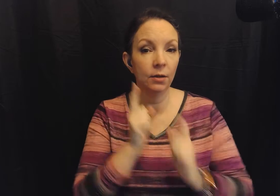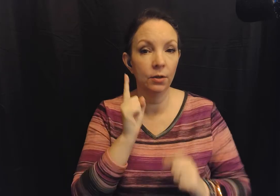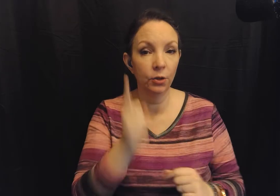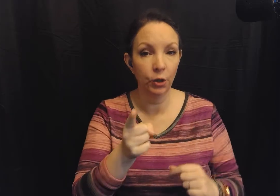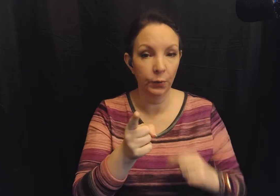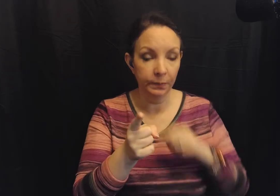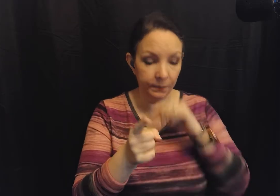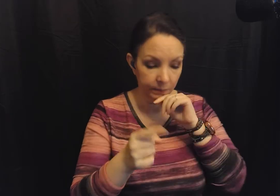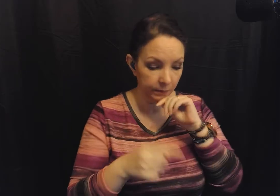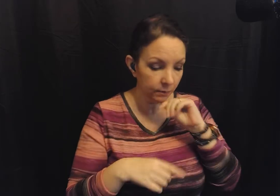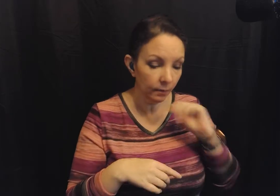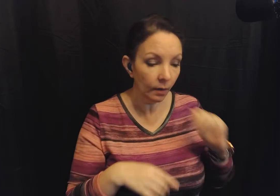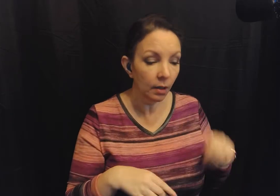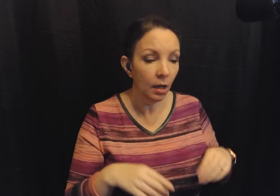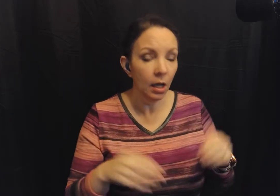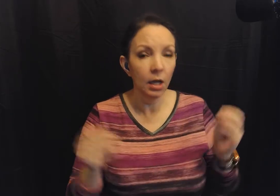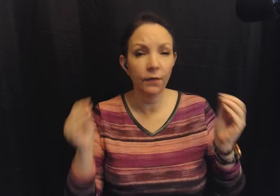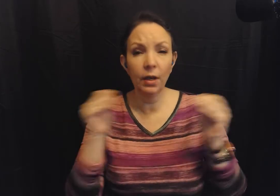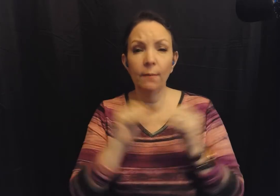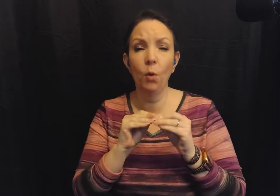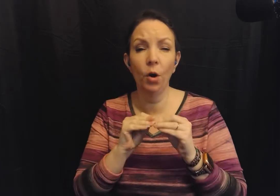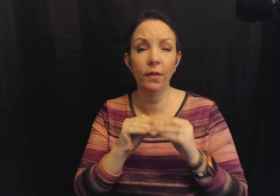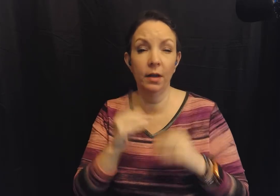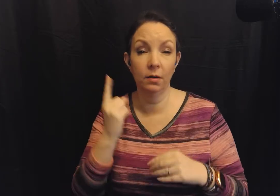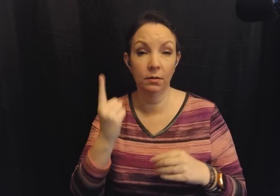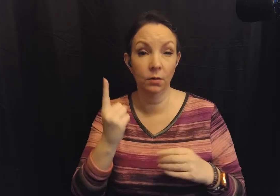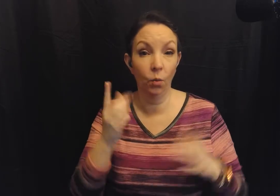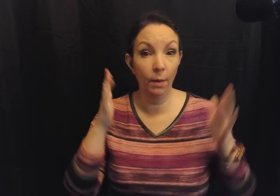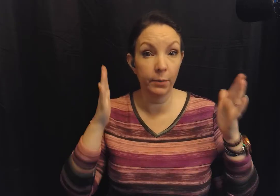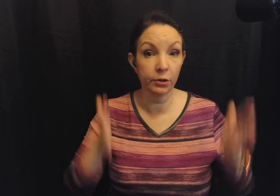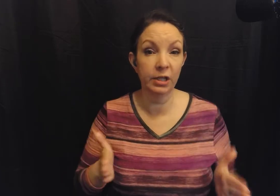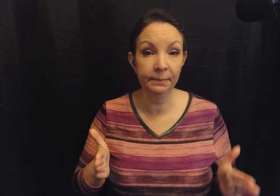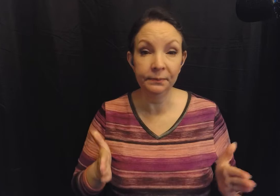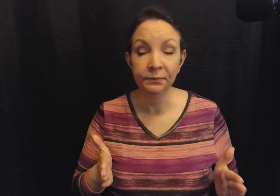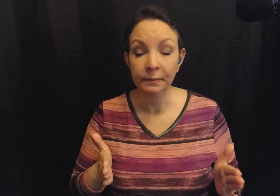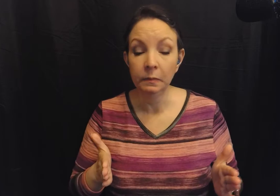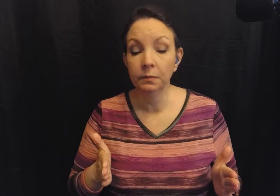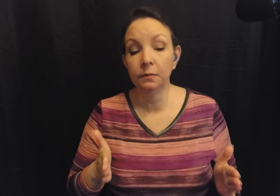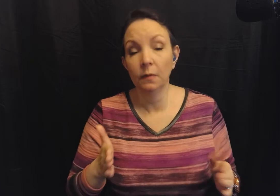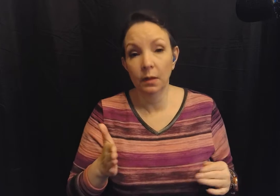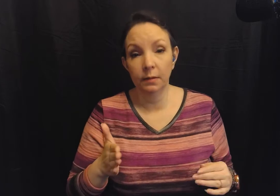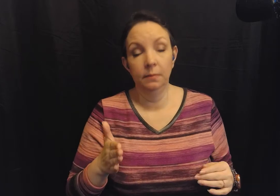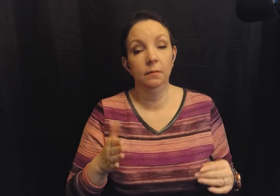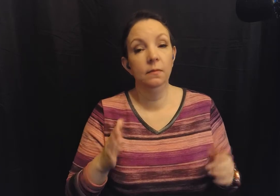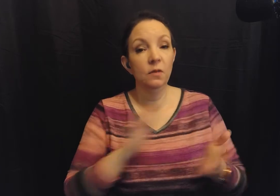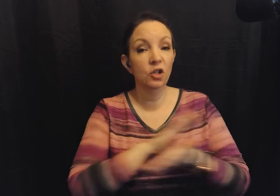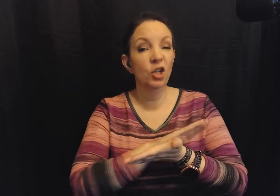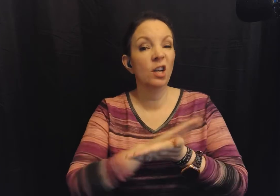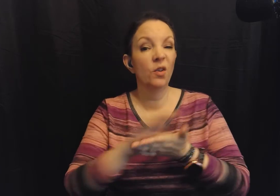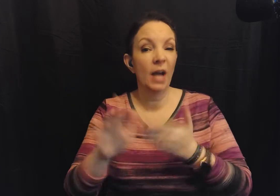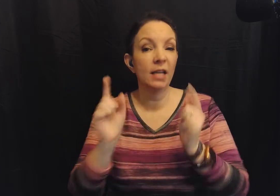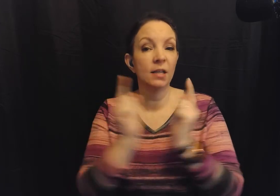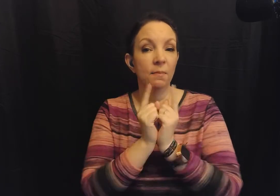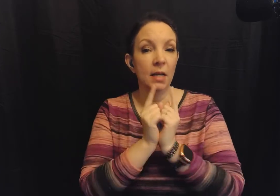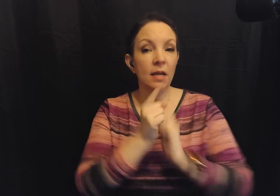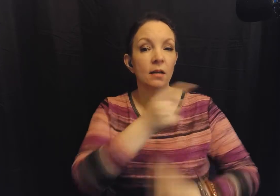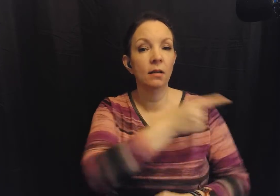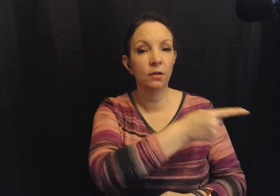you. If you have more than one person, you go nice to meet